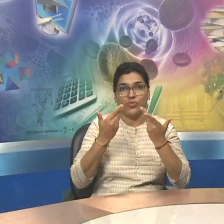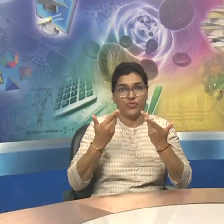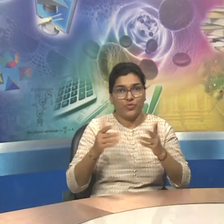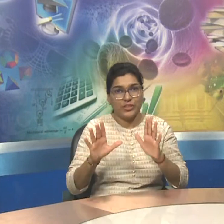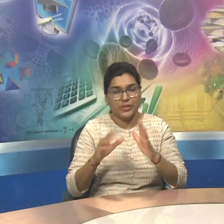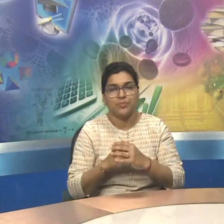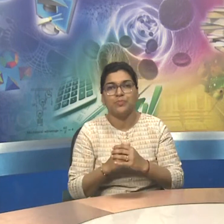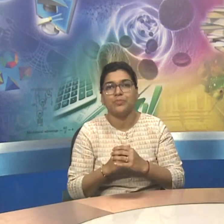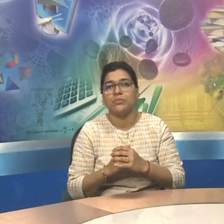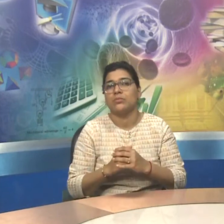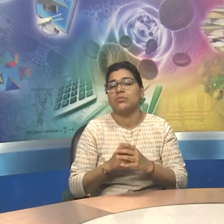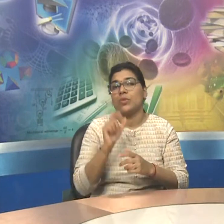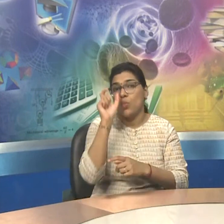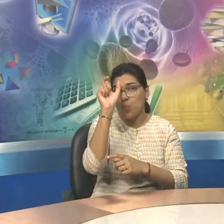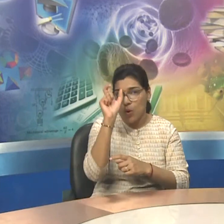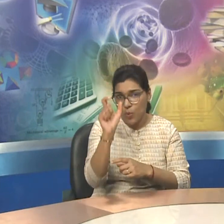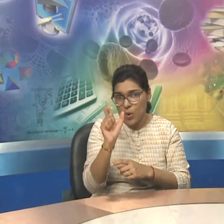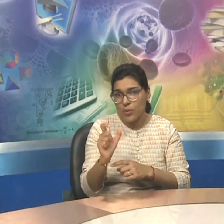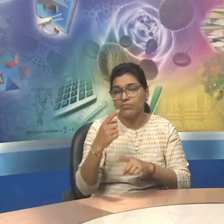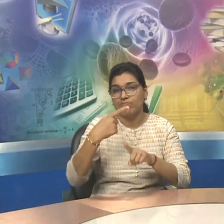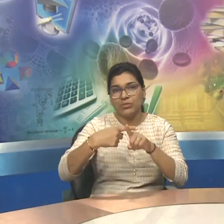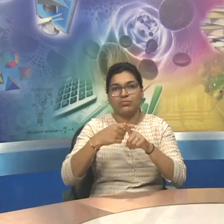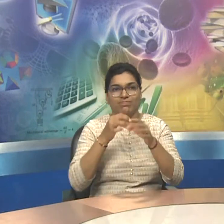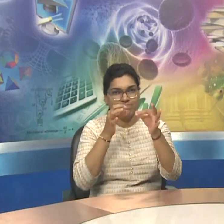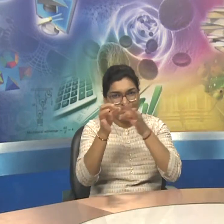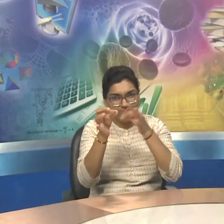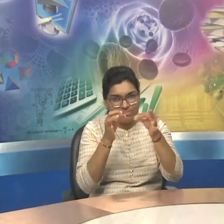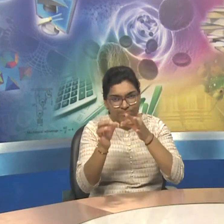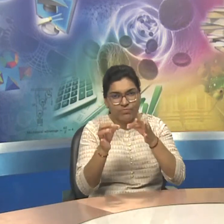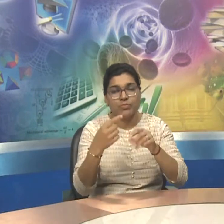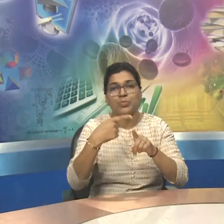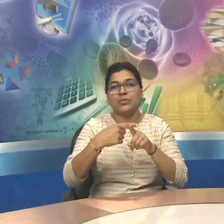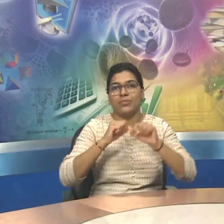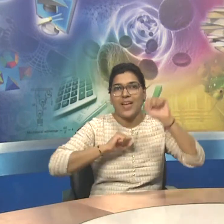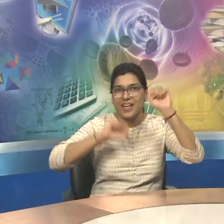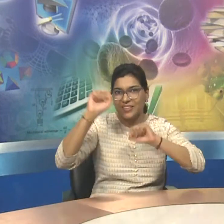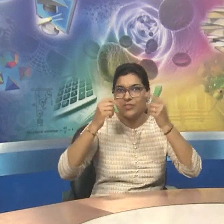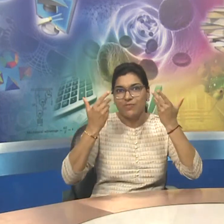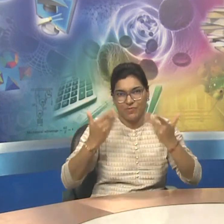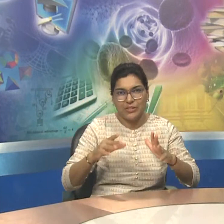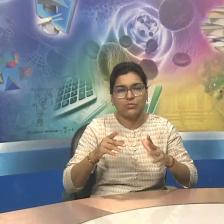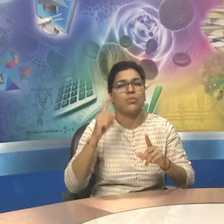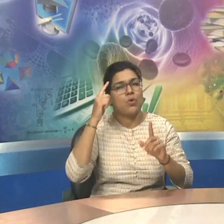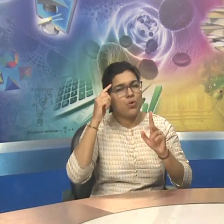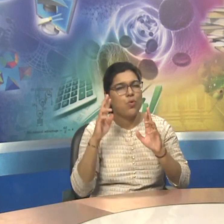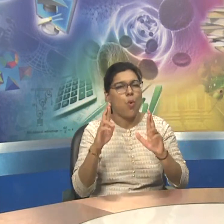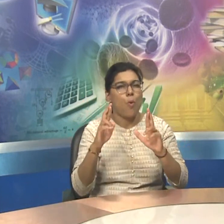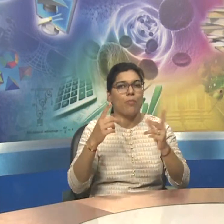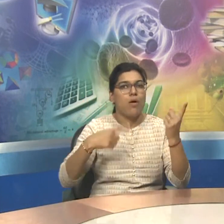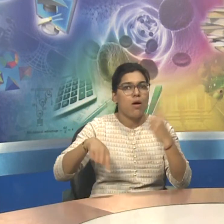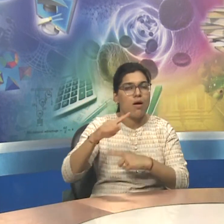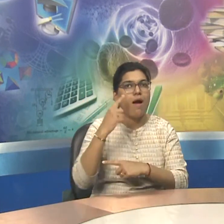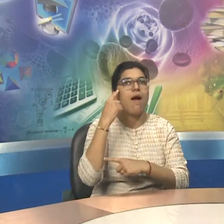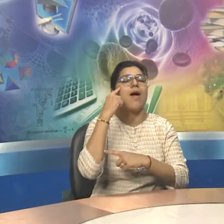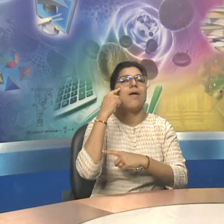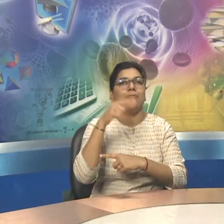So far now we have finished the lesson 1 from part 1, difficult words, explanation